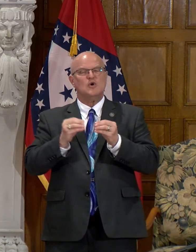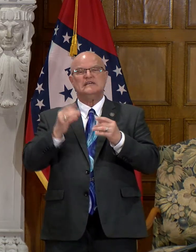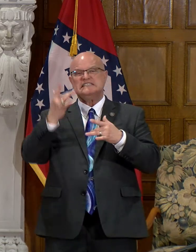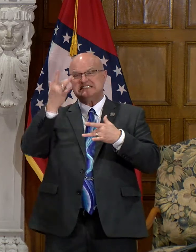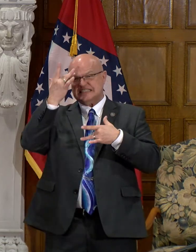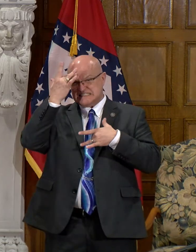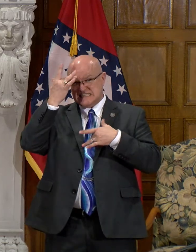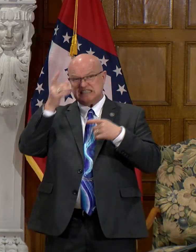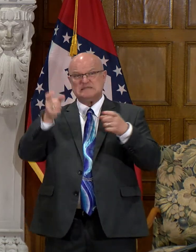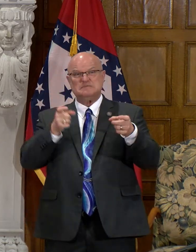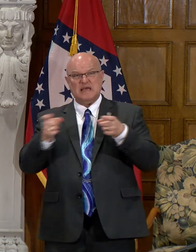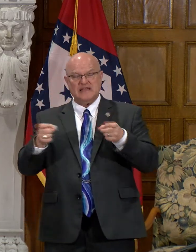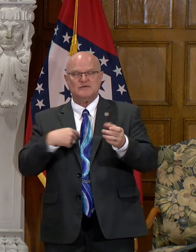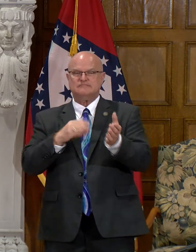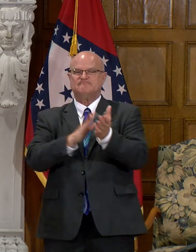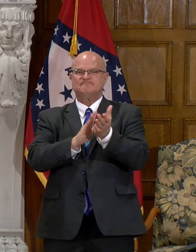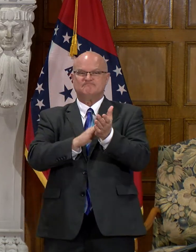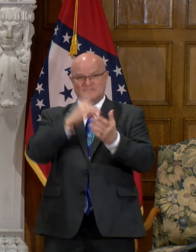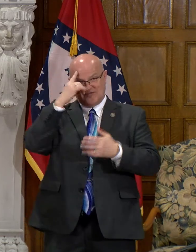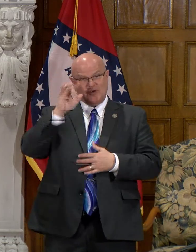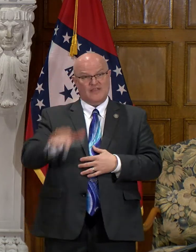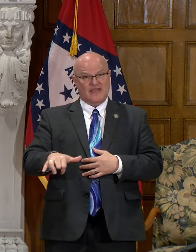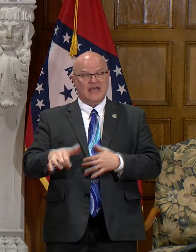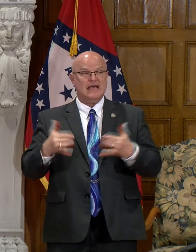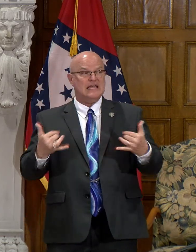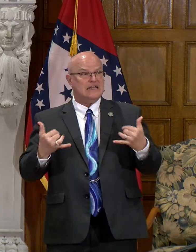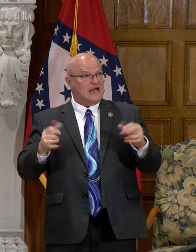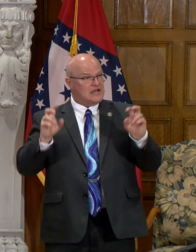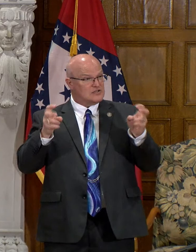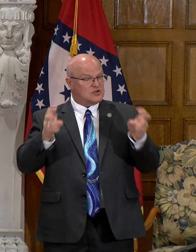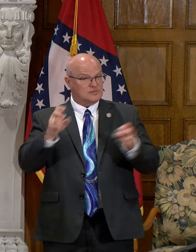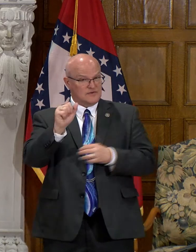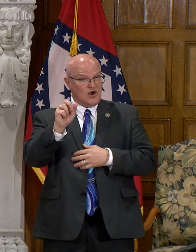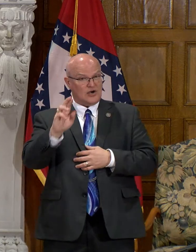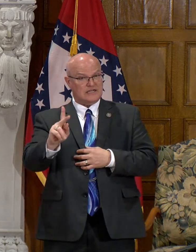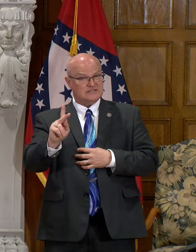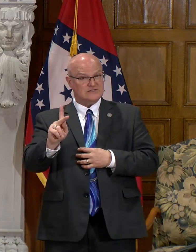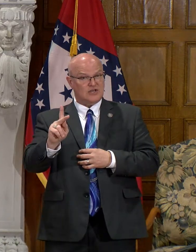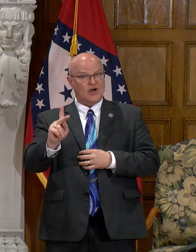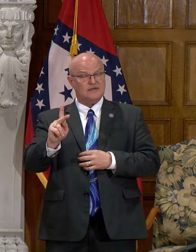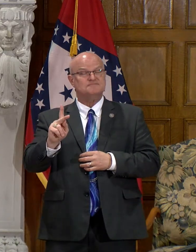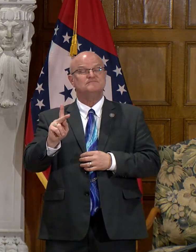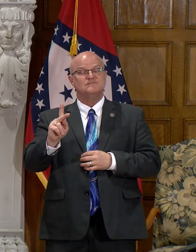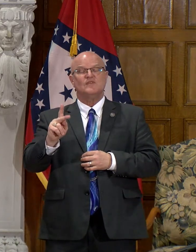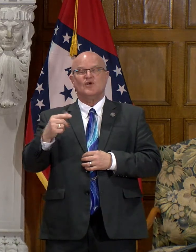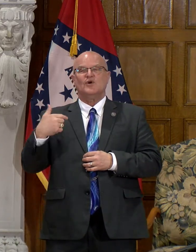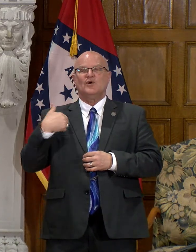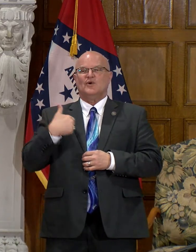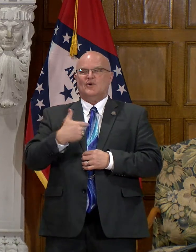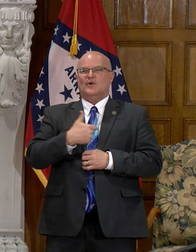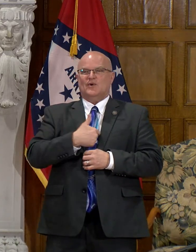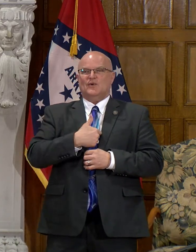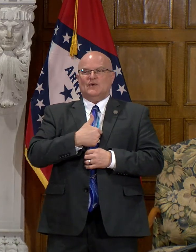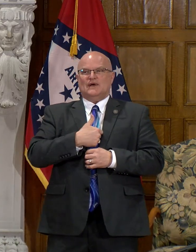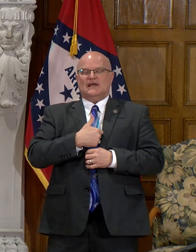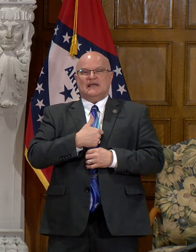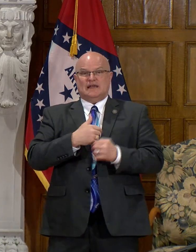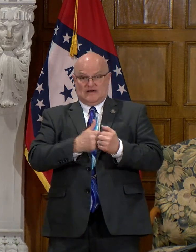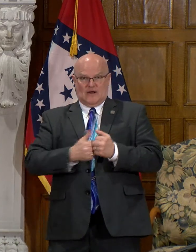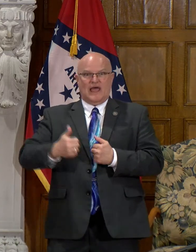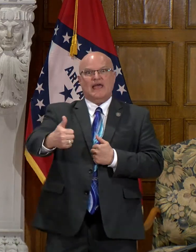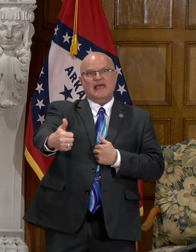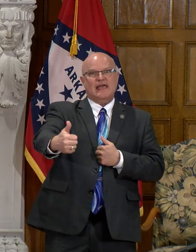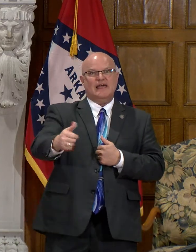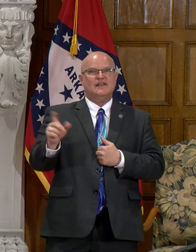management. And so I applaud them for that. Now, in terms of Arkansas, we're significantly